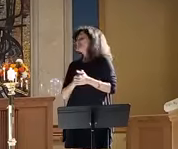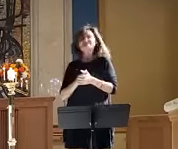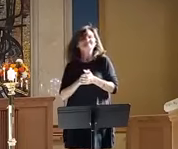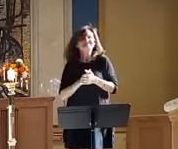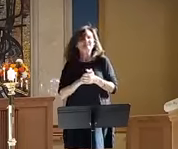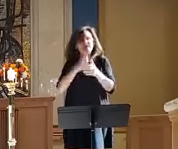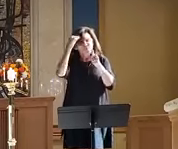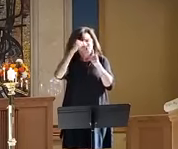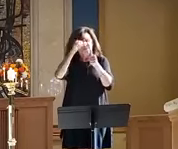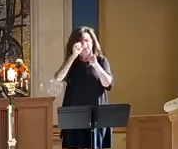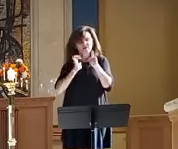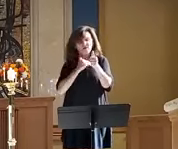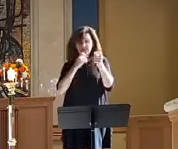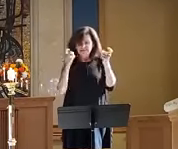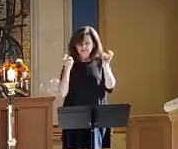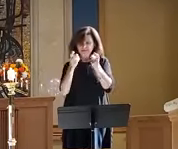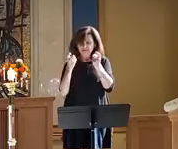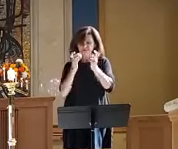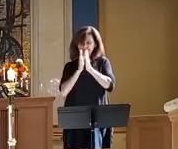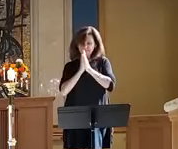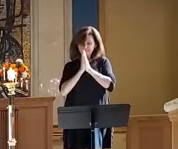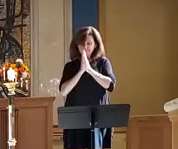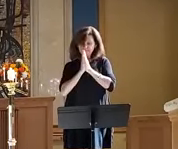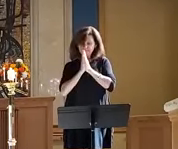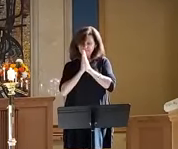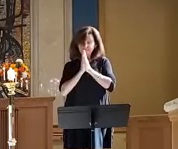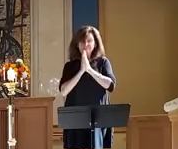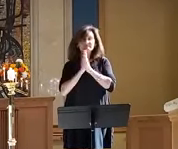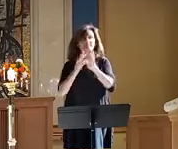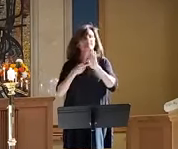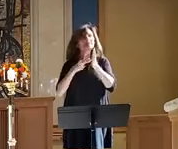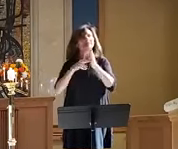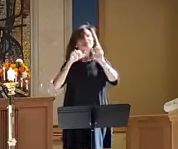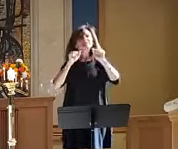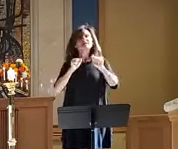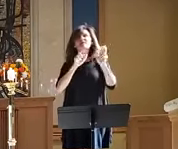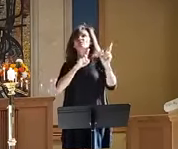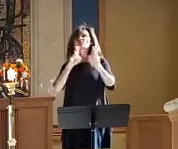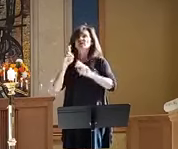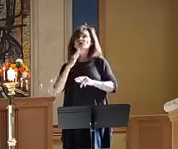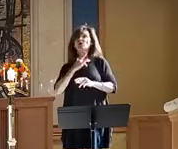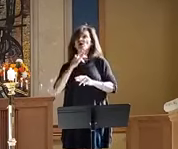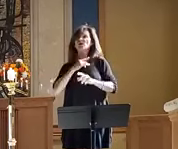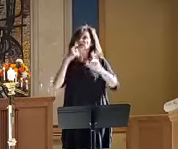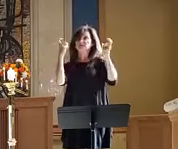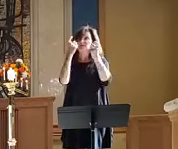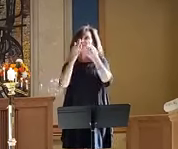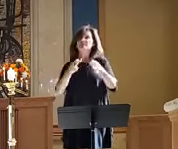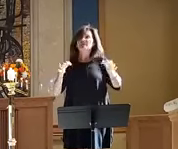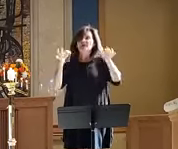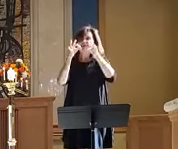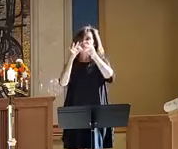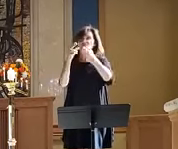let us acknowledge our sins, and so prepare ourselves to celebrate the sacred mysteries.